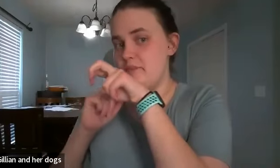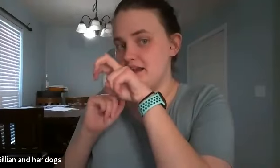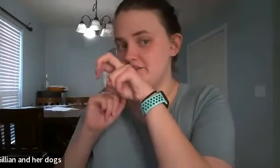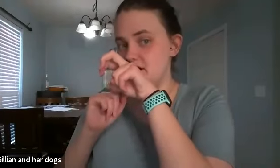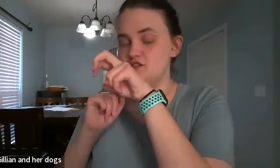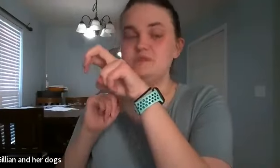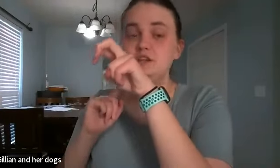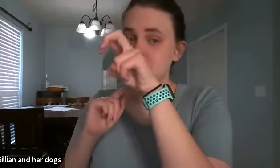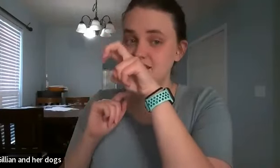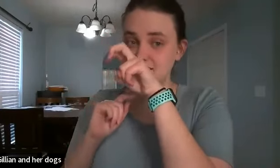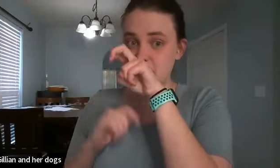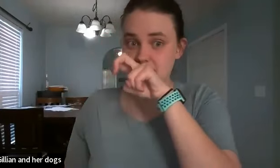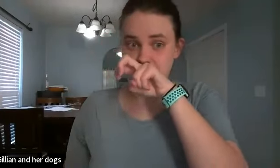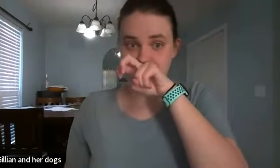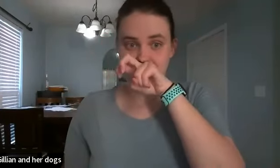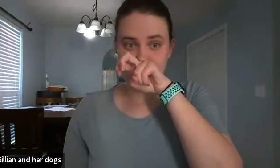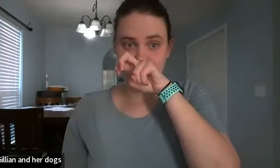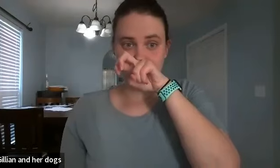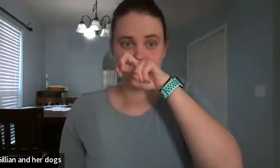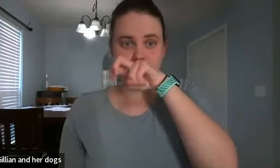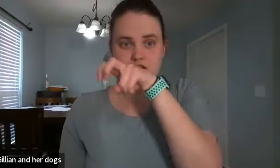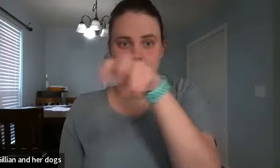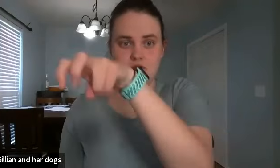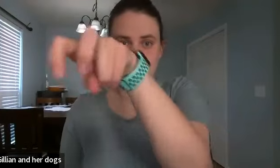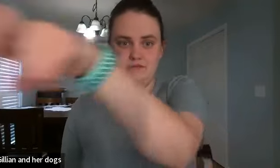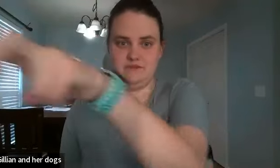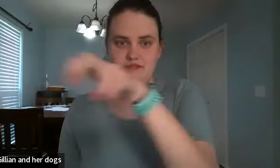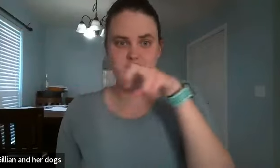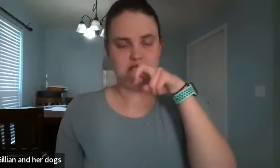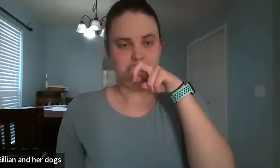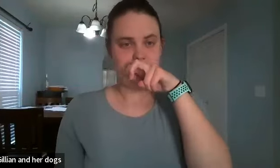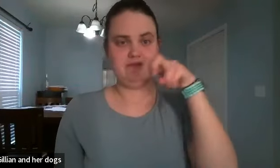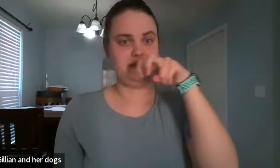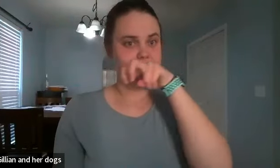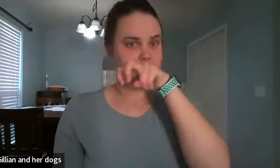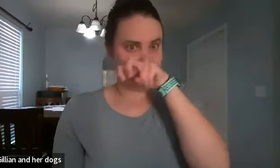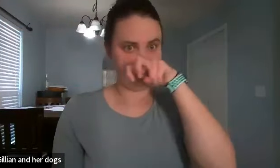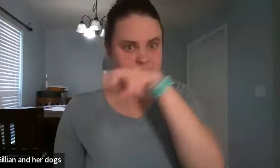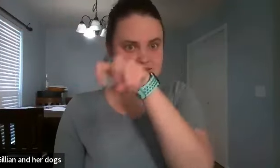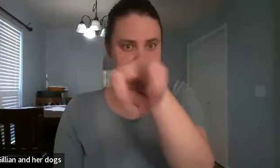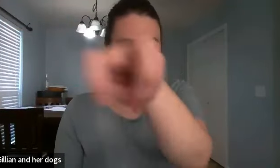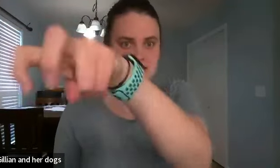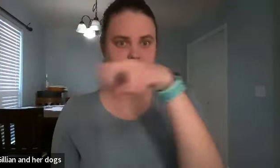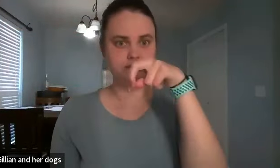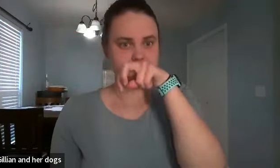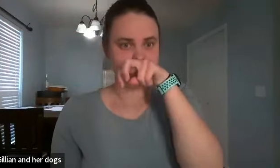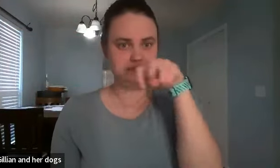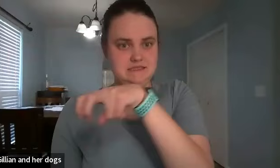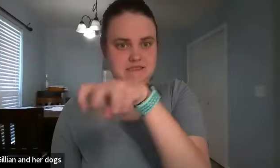back of your hand. It's almost like you're kissing the back of your hand. And then you go with the little, making like an S shape. Snake.